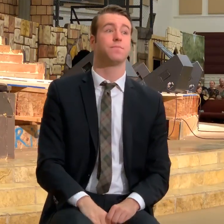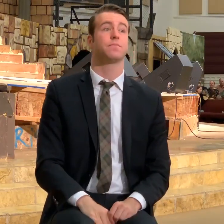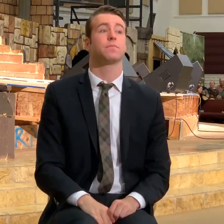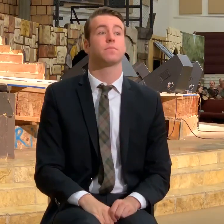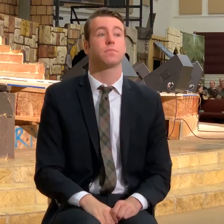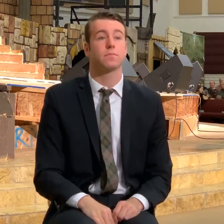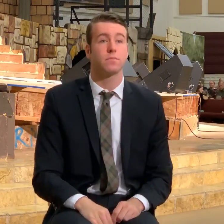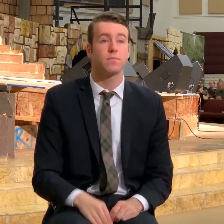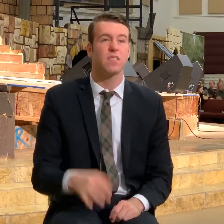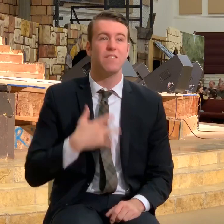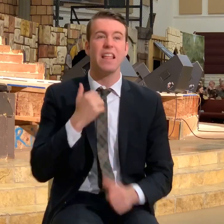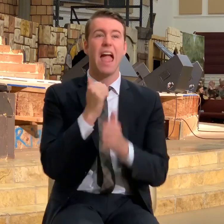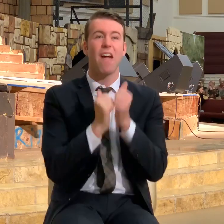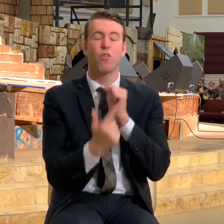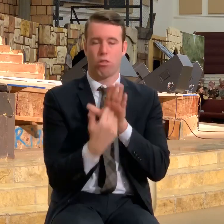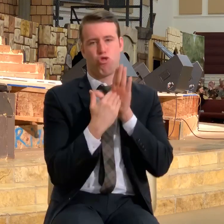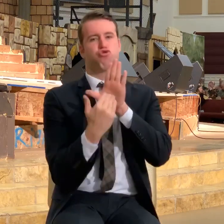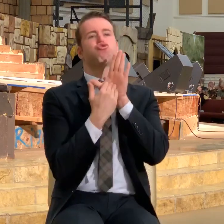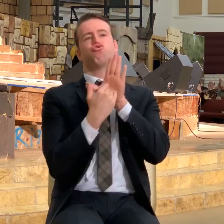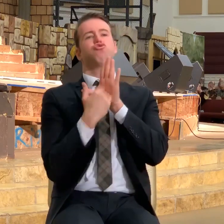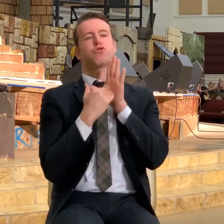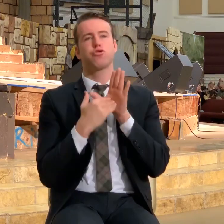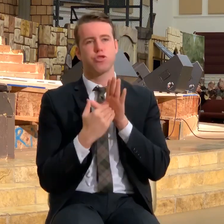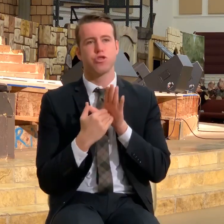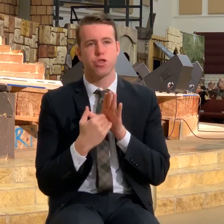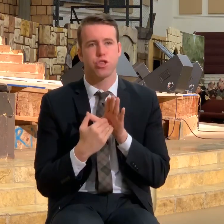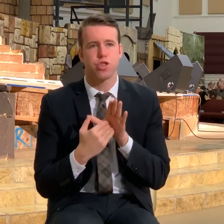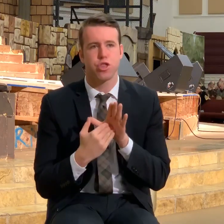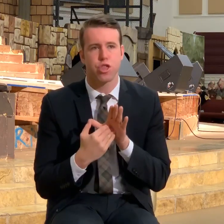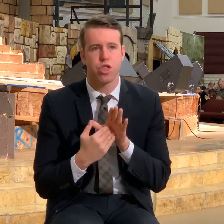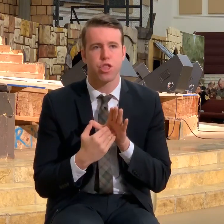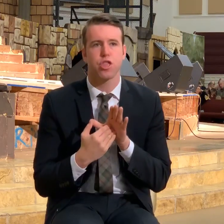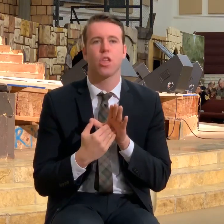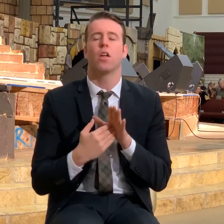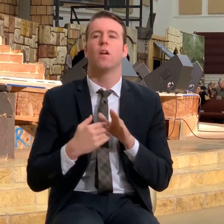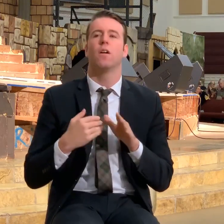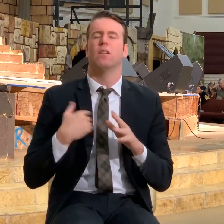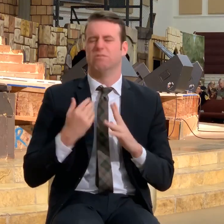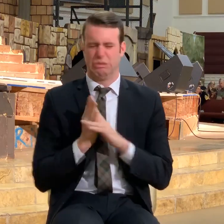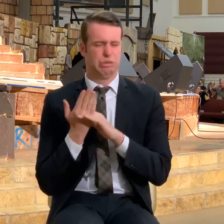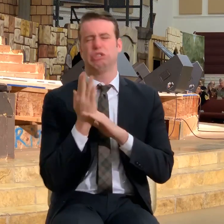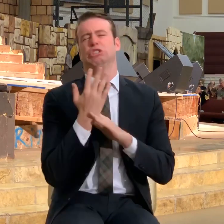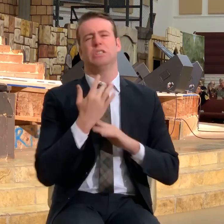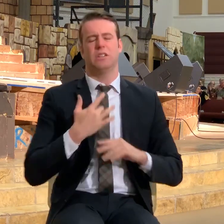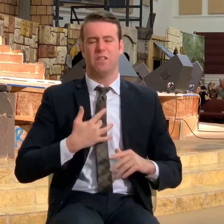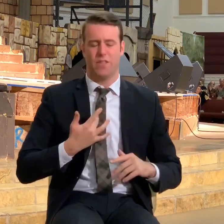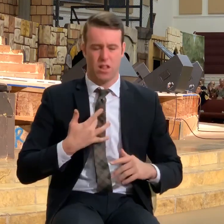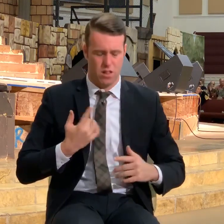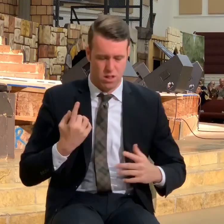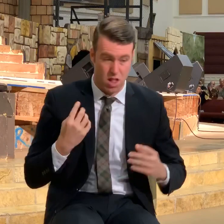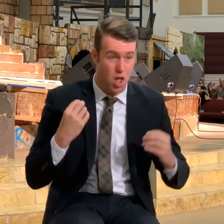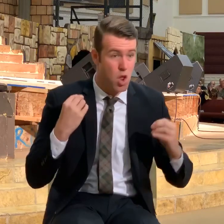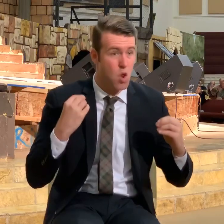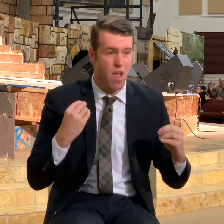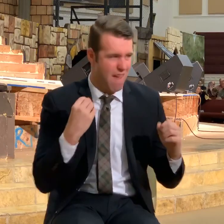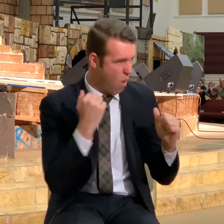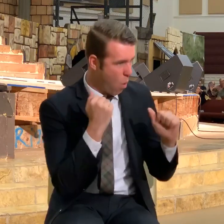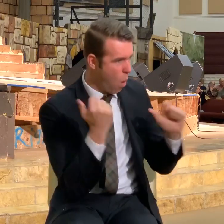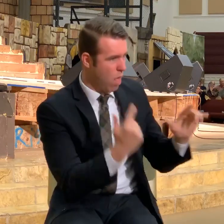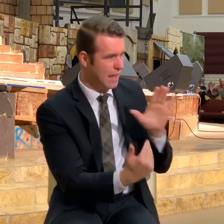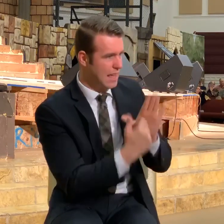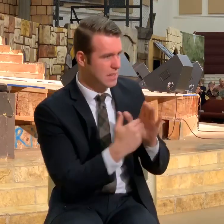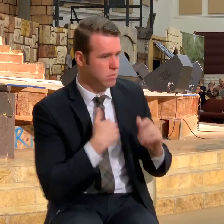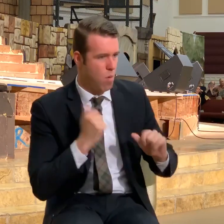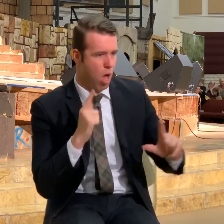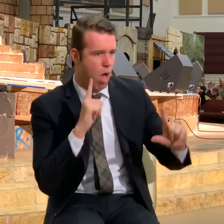like everybody's against you. You feel like you're going through it alone. You feel like everybody's against you. You feel like everybody's talking